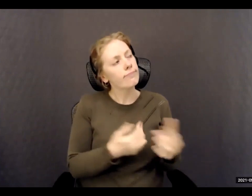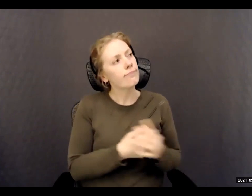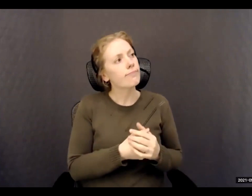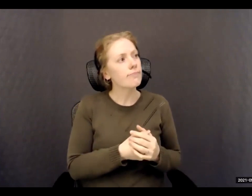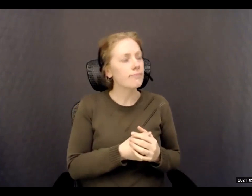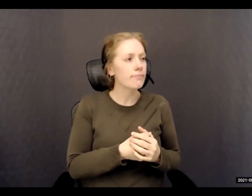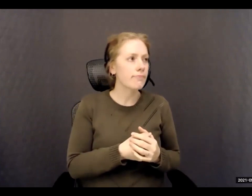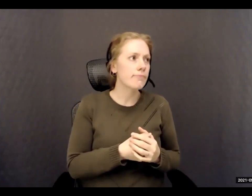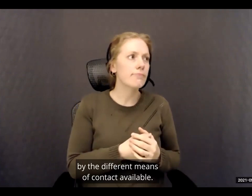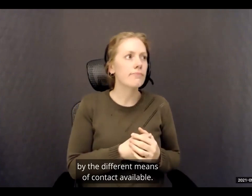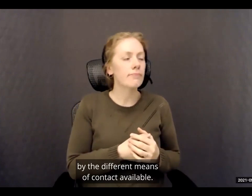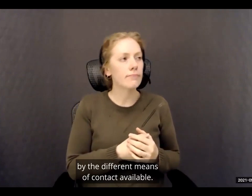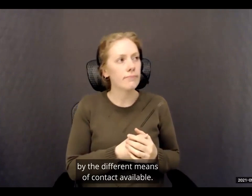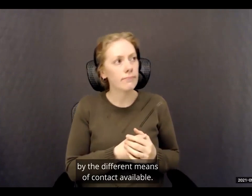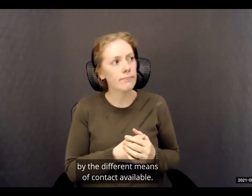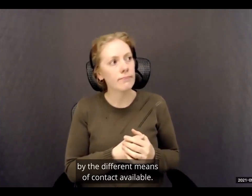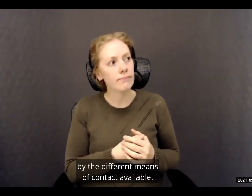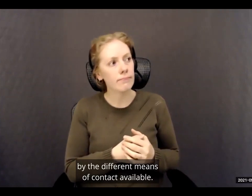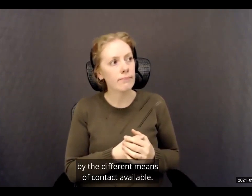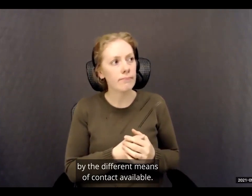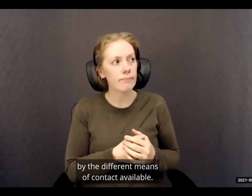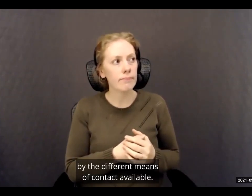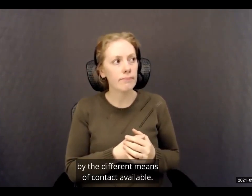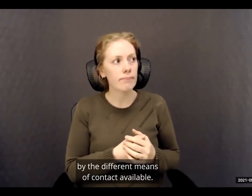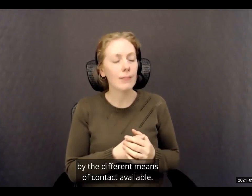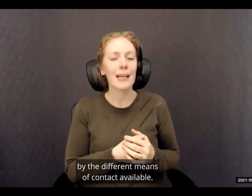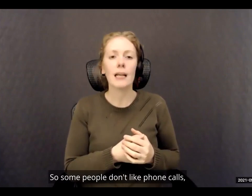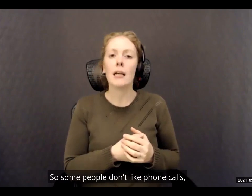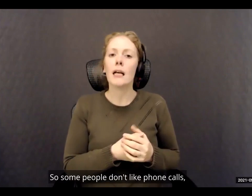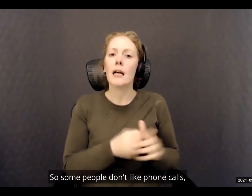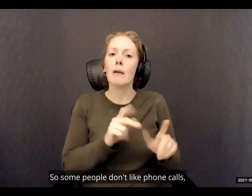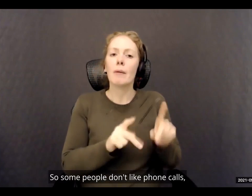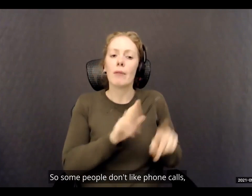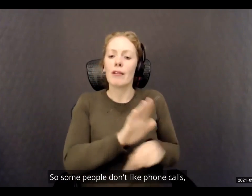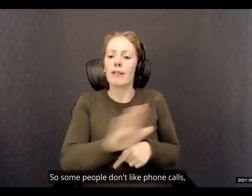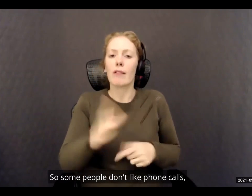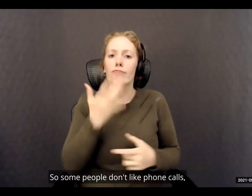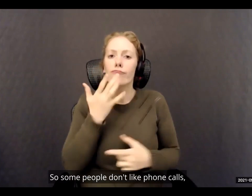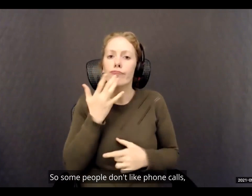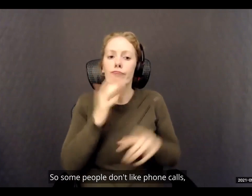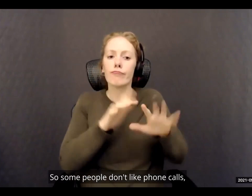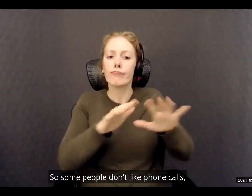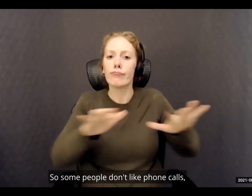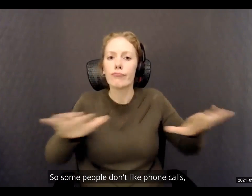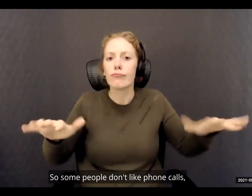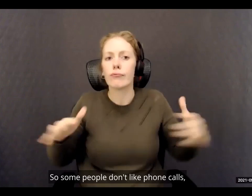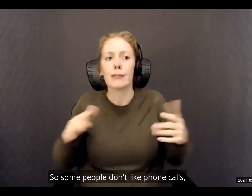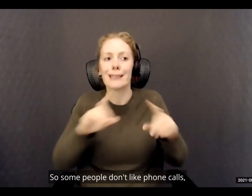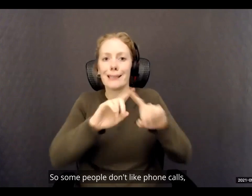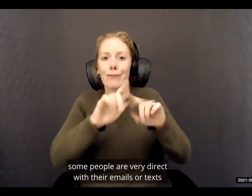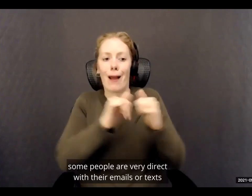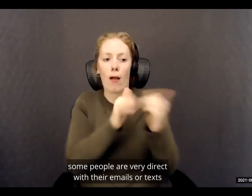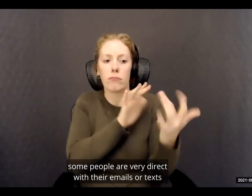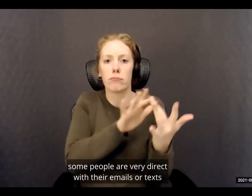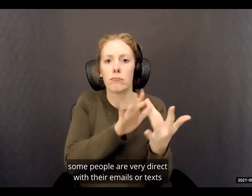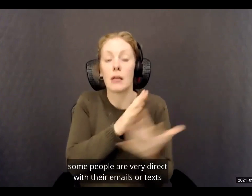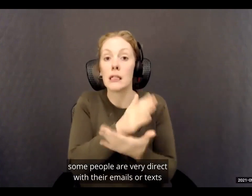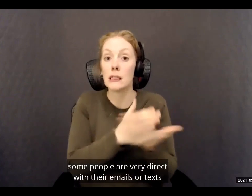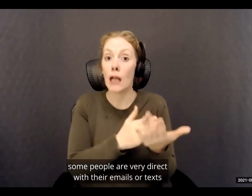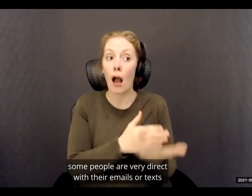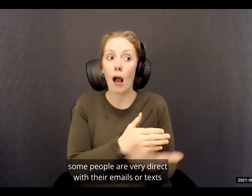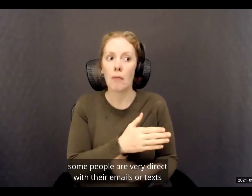to be available to you by the different means of contact available. So some people don't like phone calls. Some